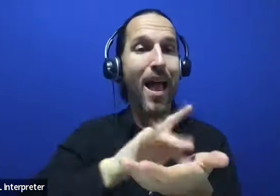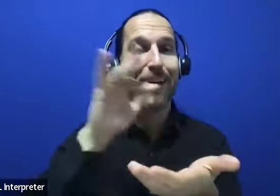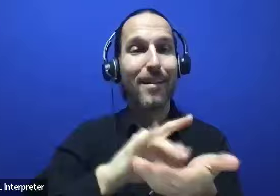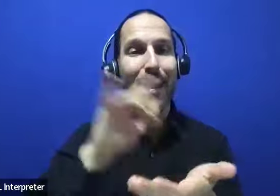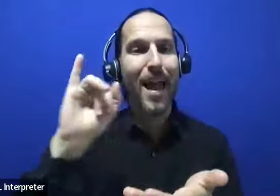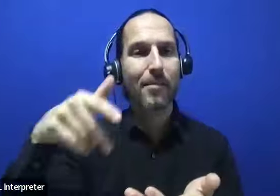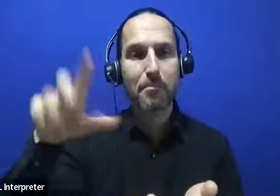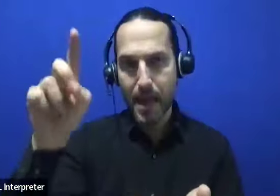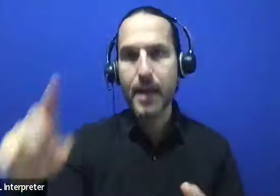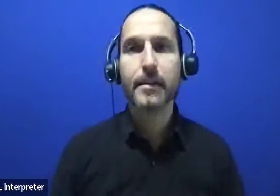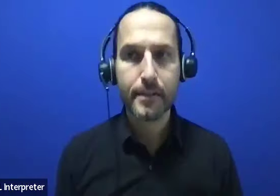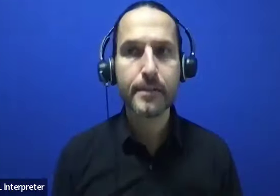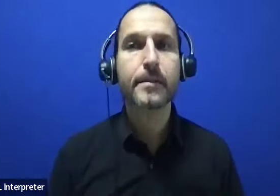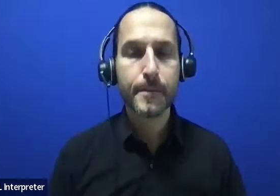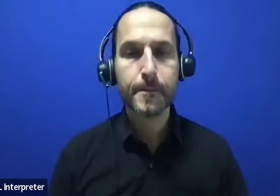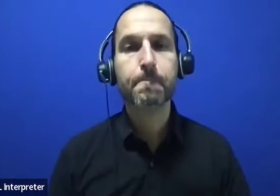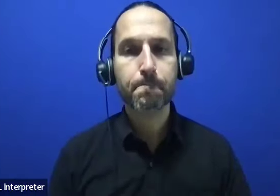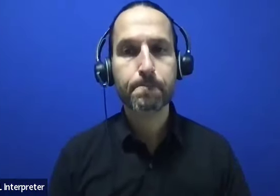iPad.